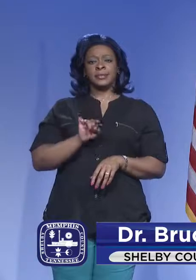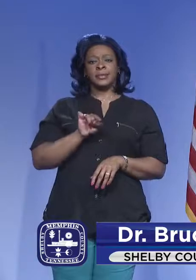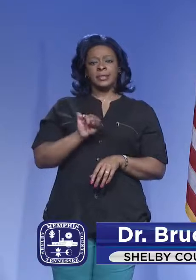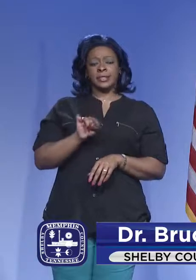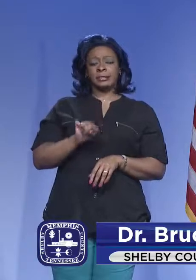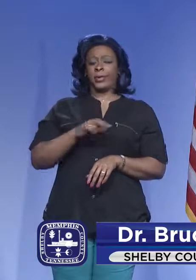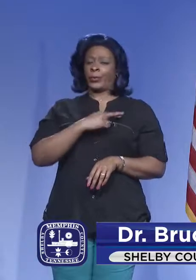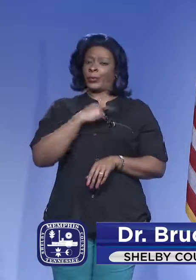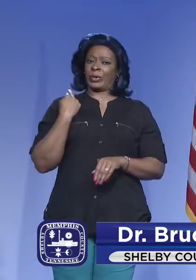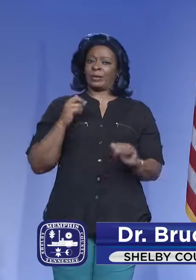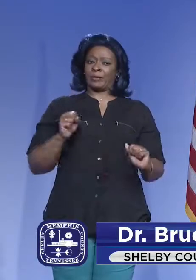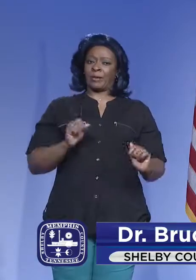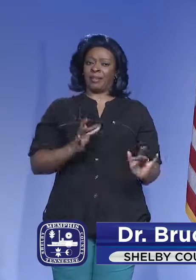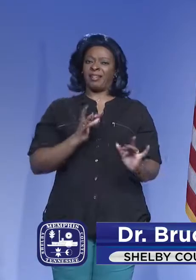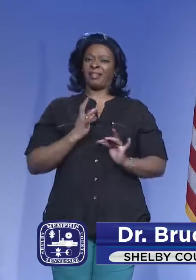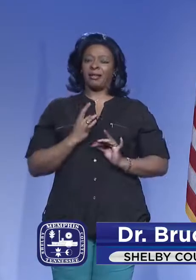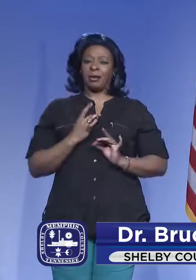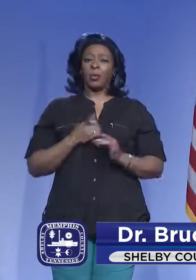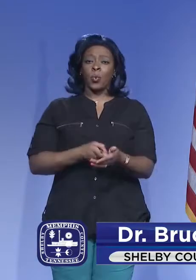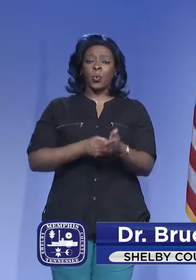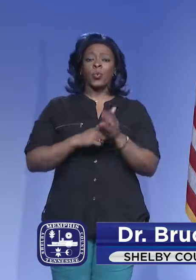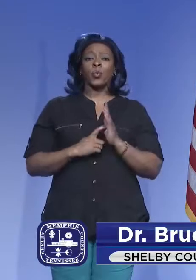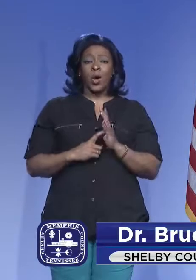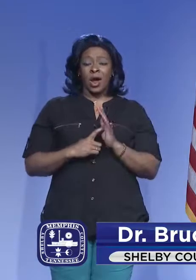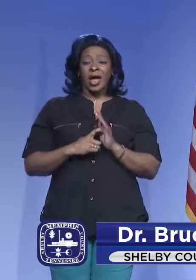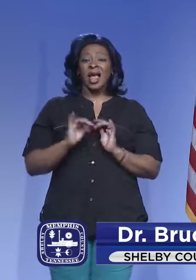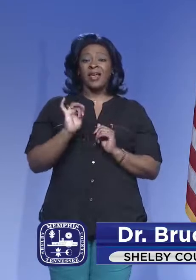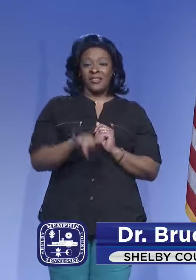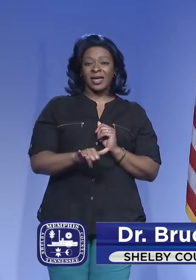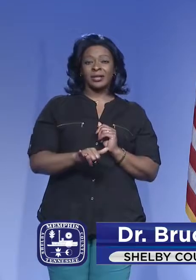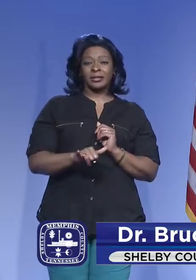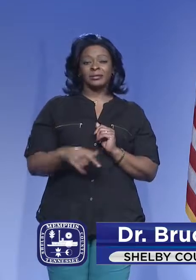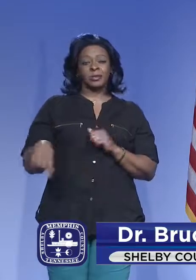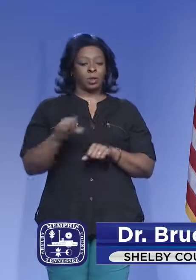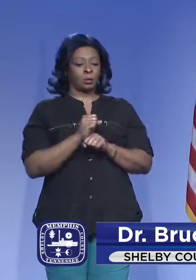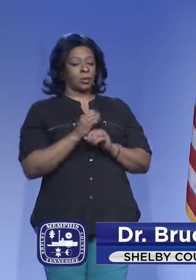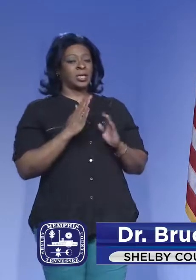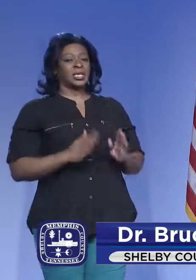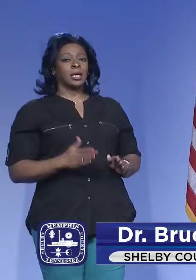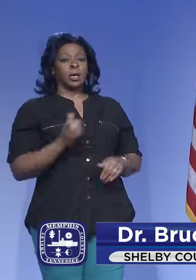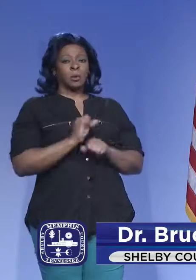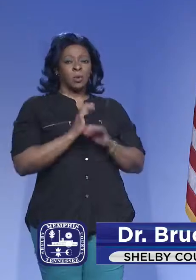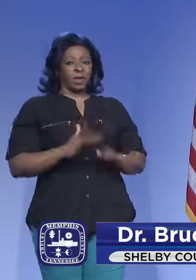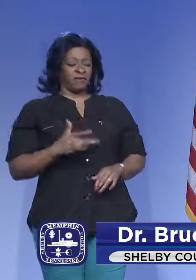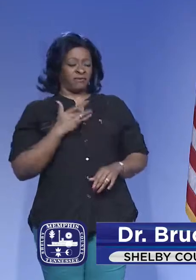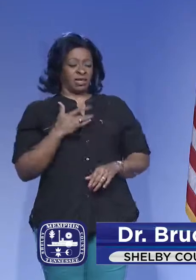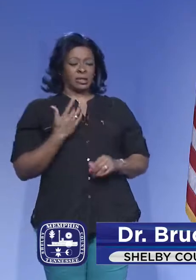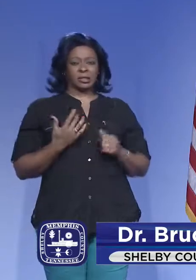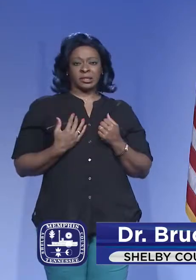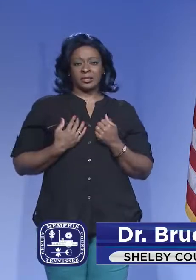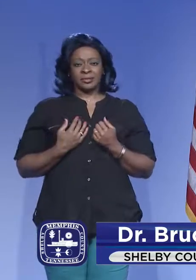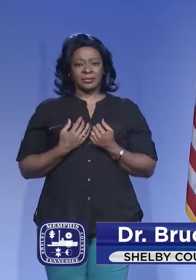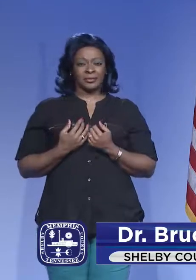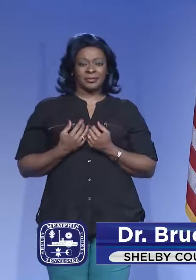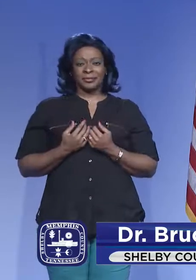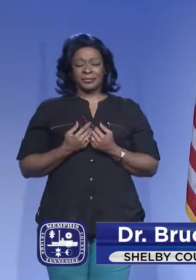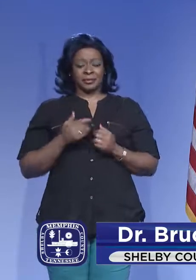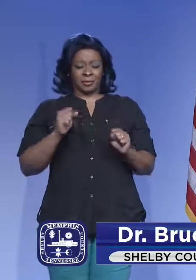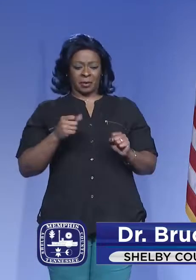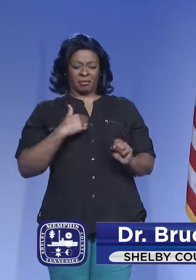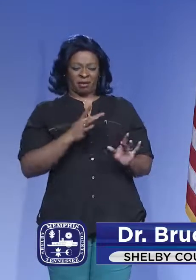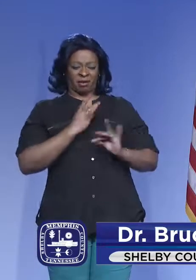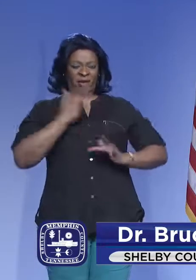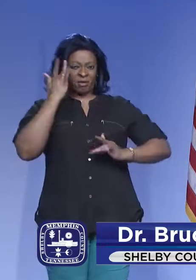at risk and requires it. If the employee feels that they are at